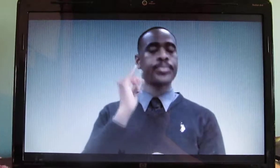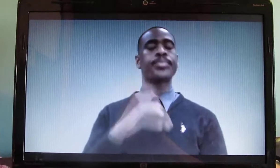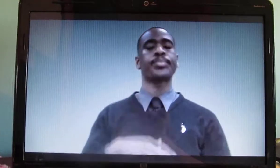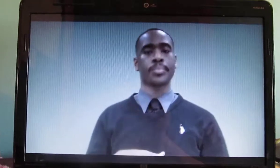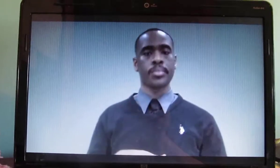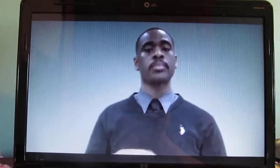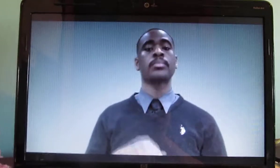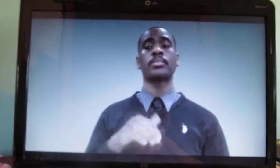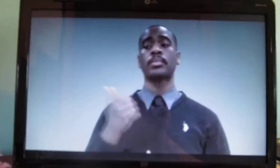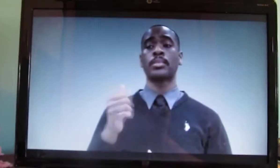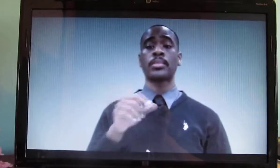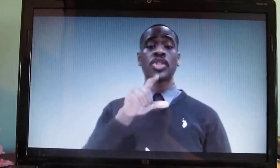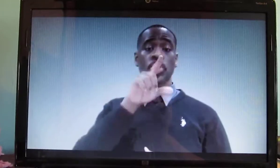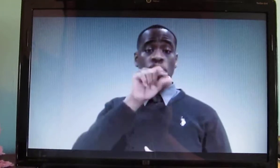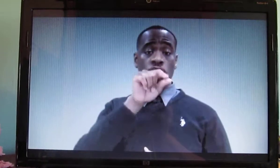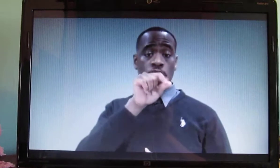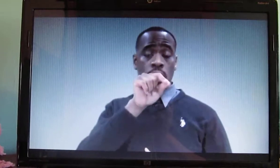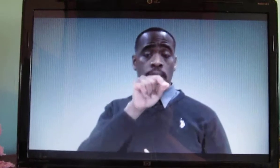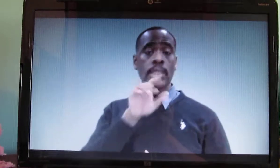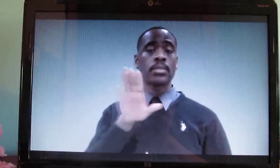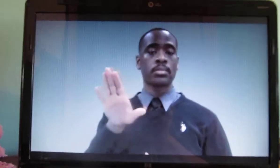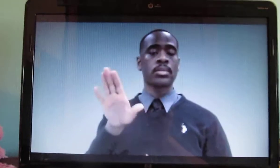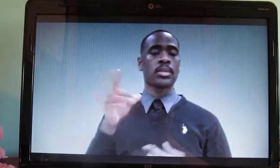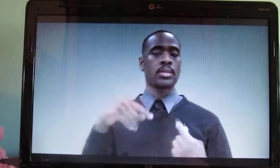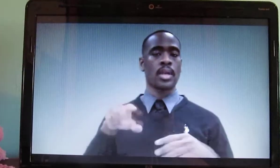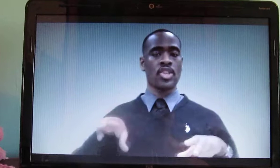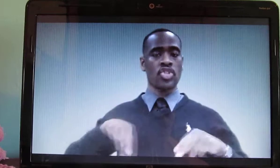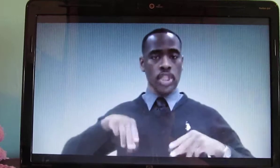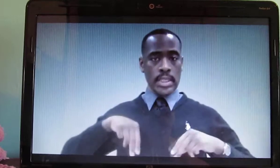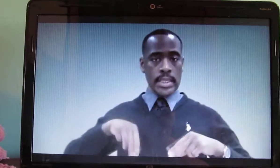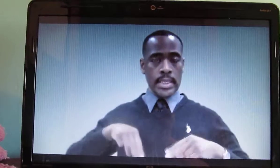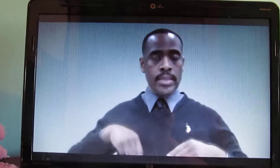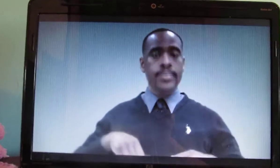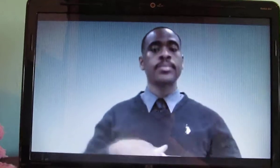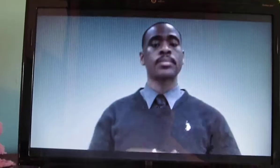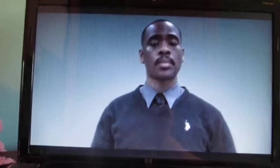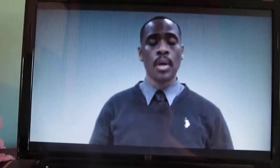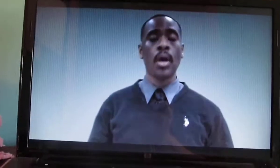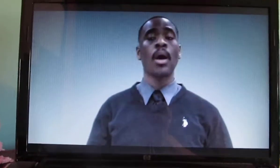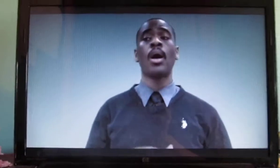was like this. Or for bird, it was like this off the chest.